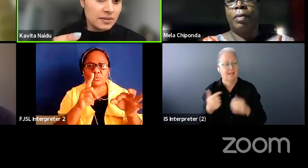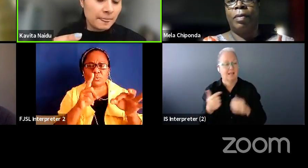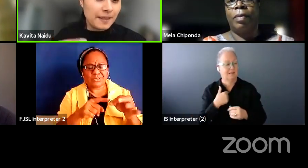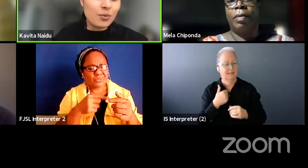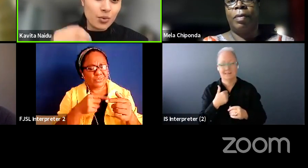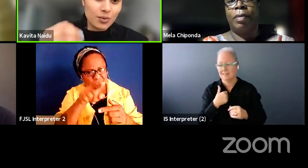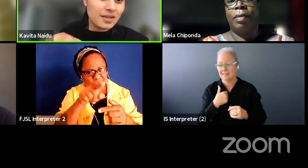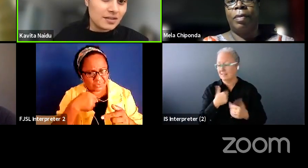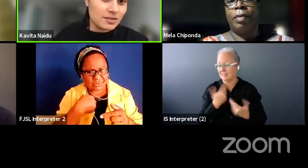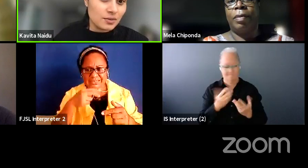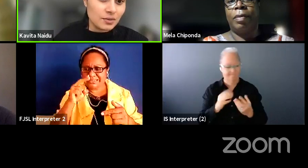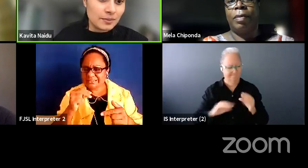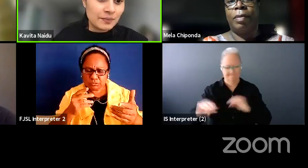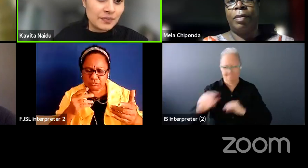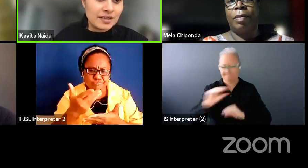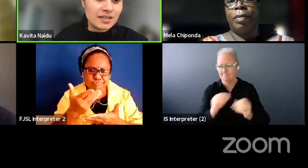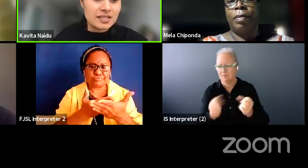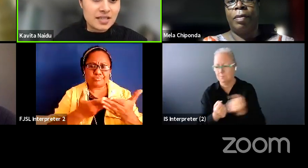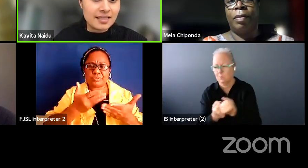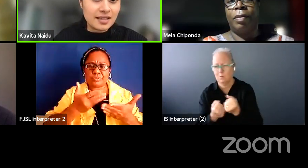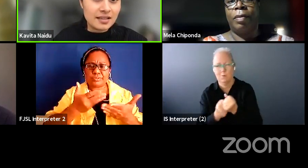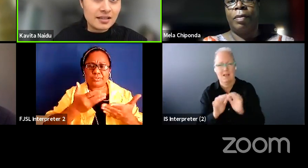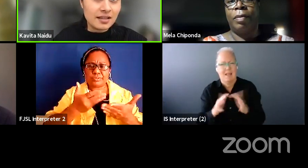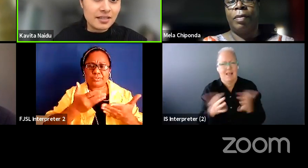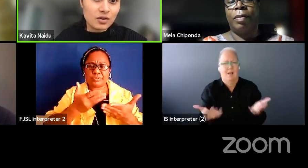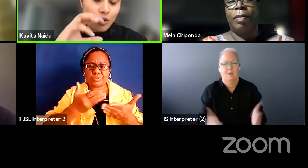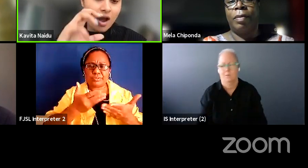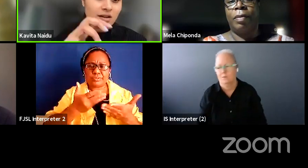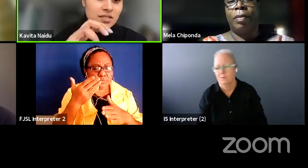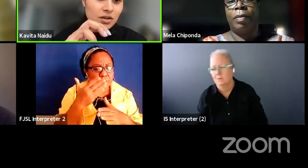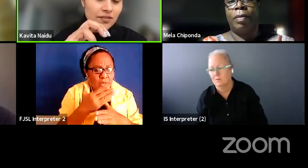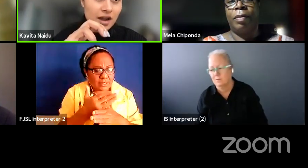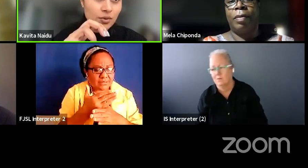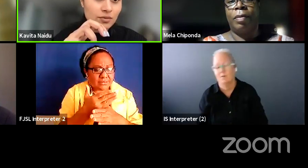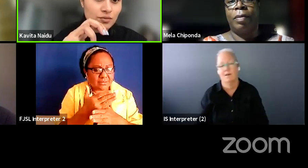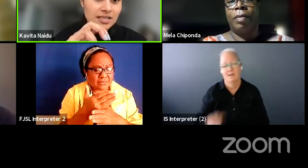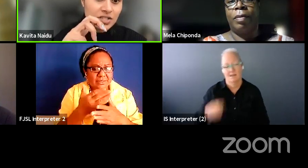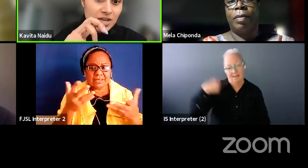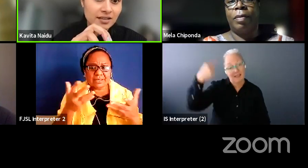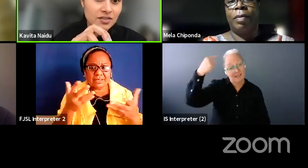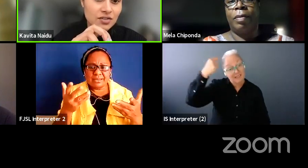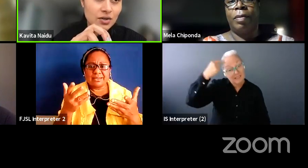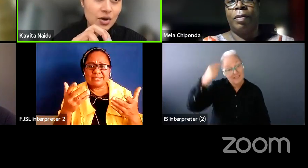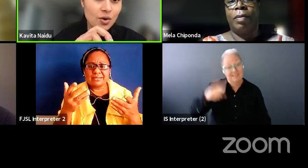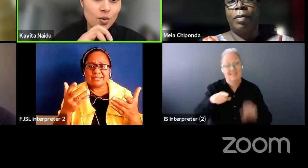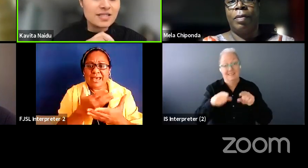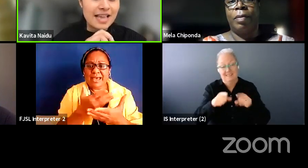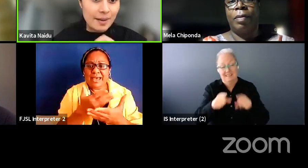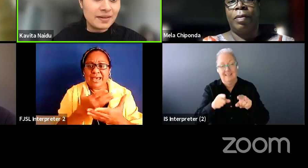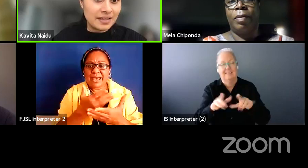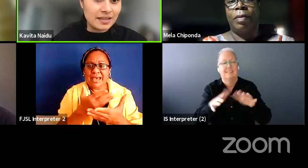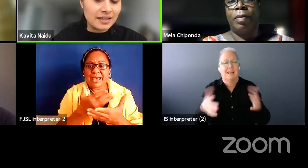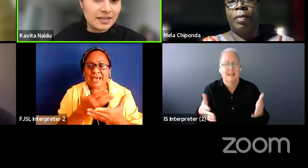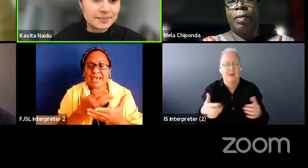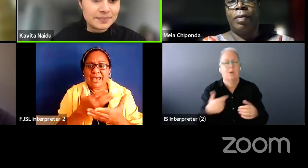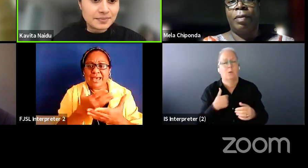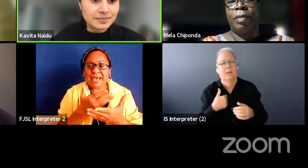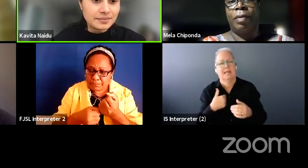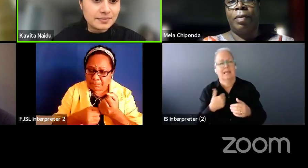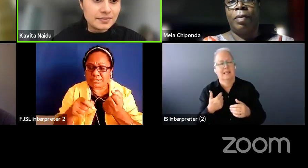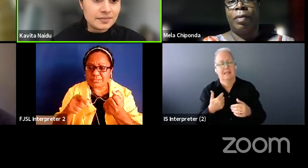movements, and what do we need to do is I think the crux of how we really challenge what's happening.